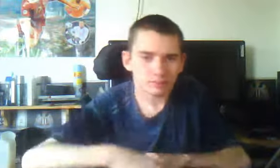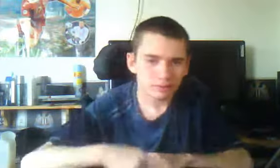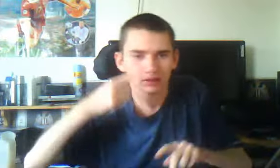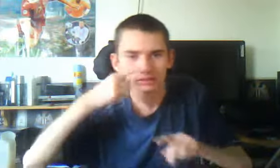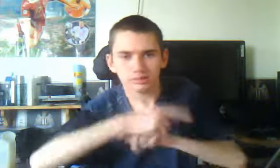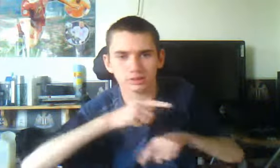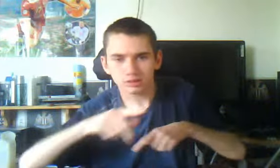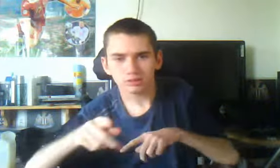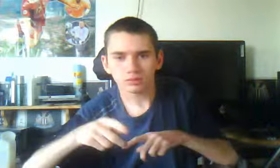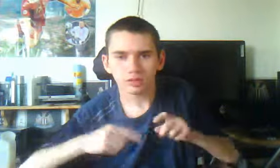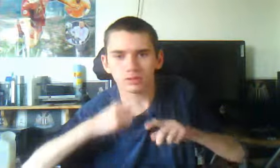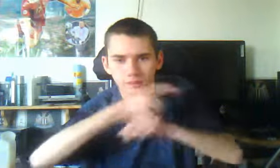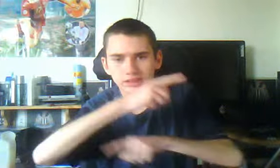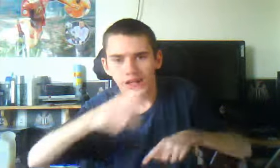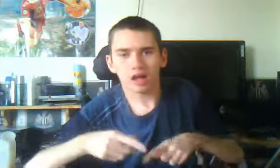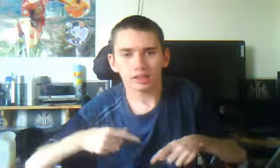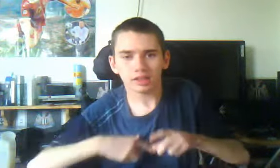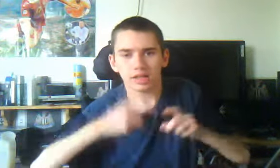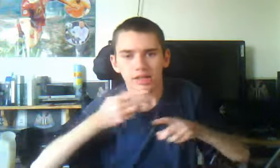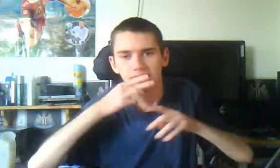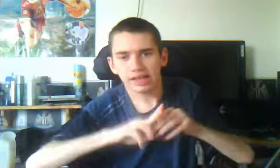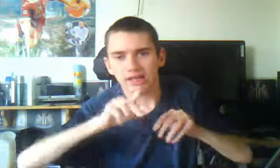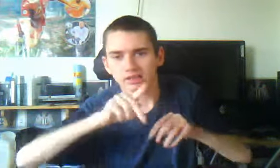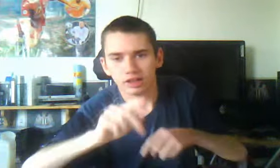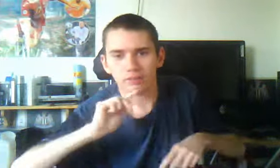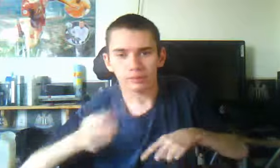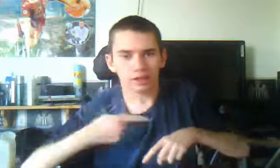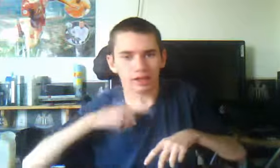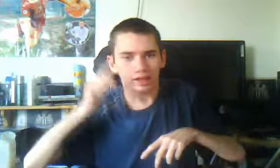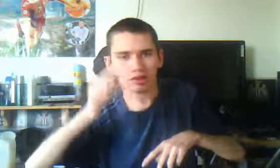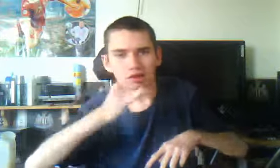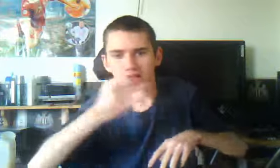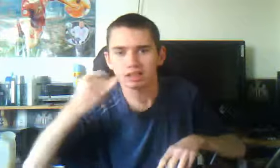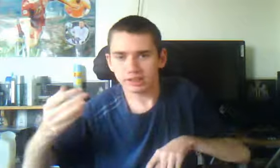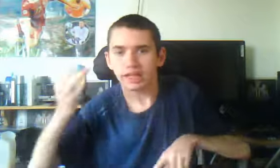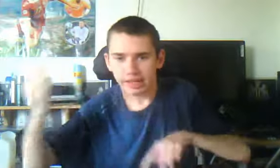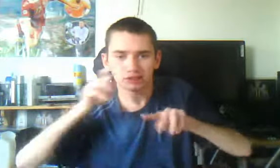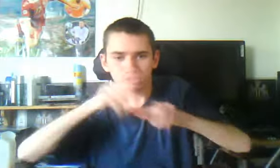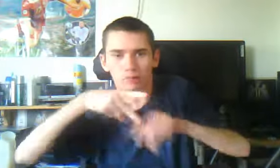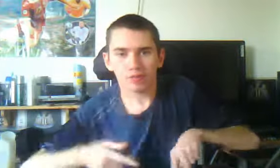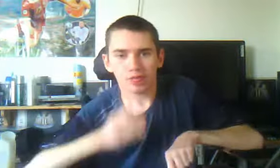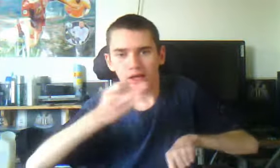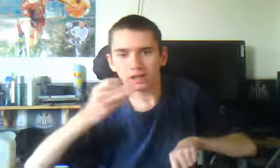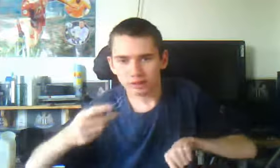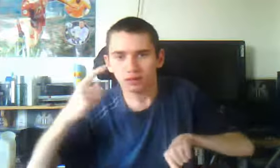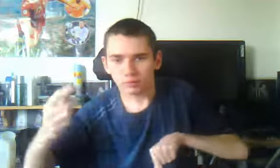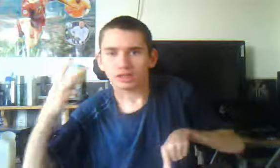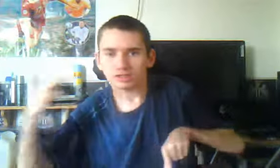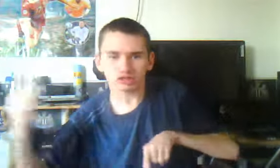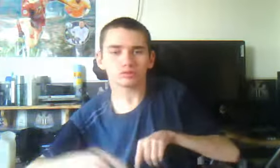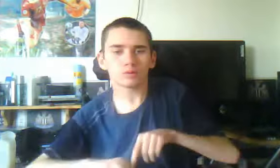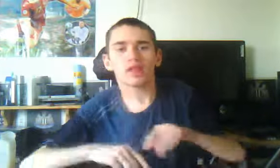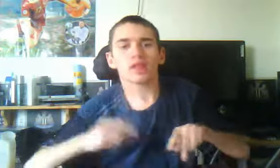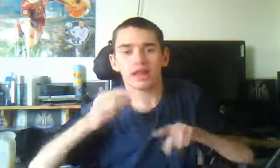deeper. I miss ya, I miss ya. I really wanna kiss ya, but I can't. So I can't do that to wifey.